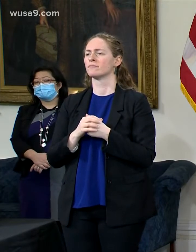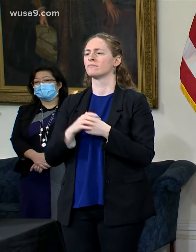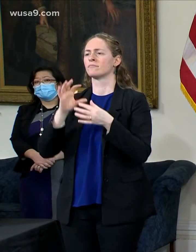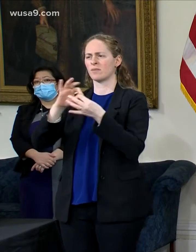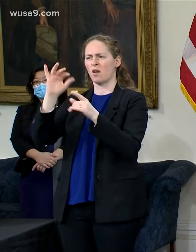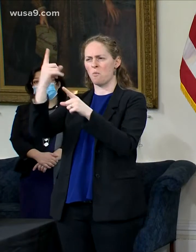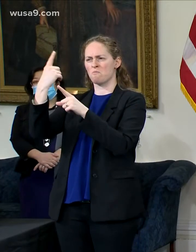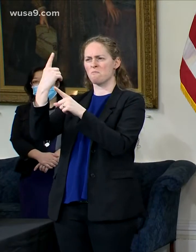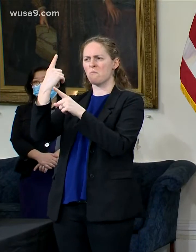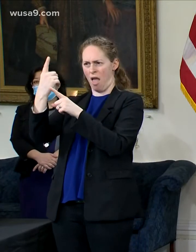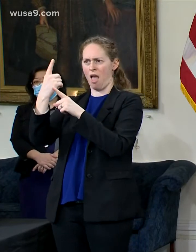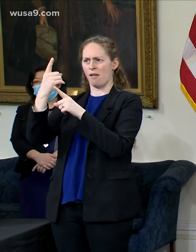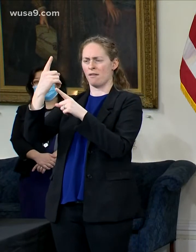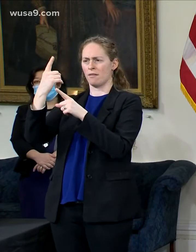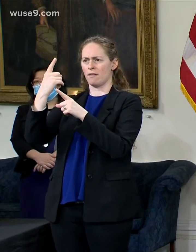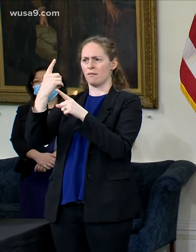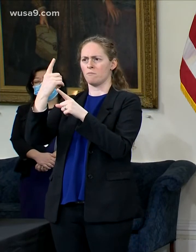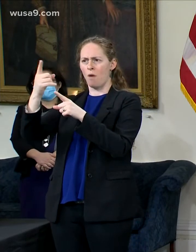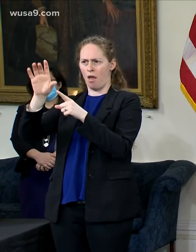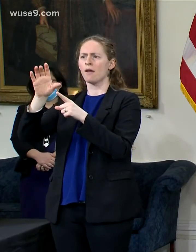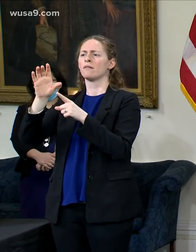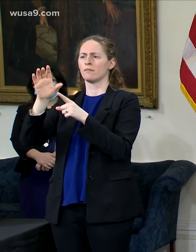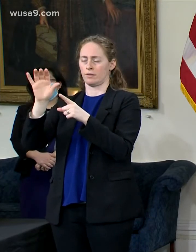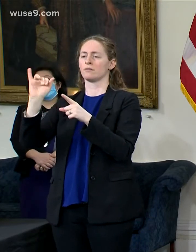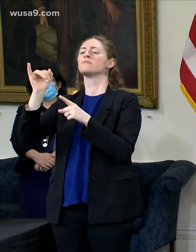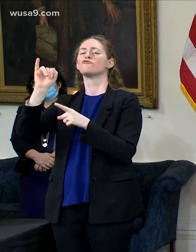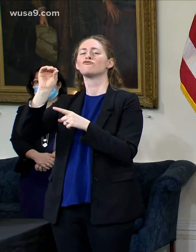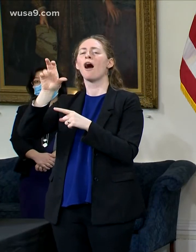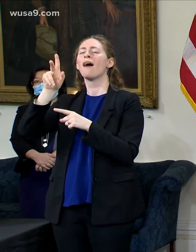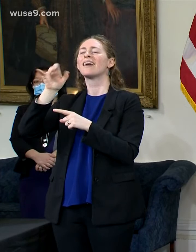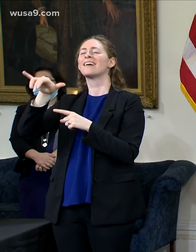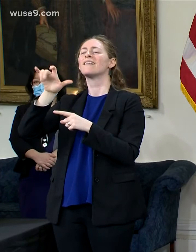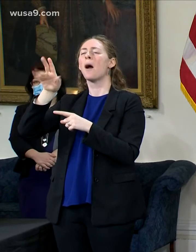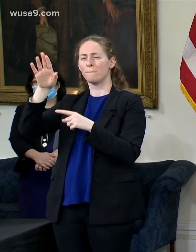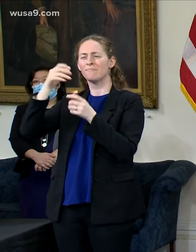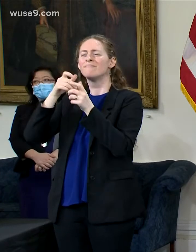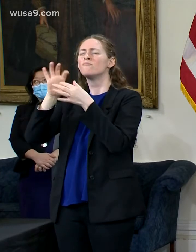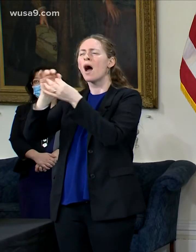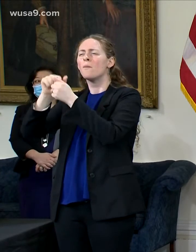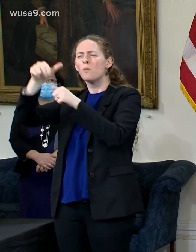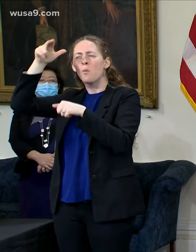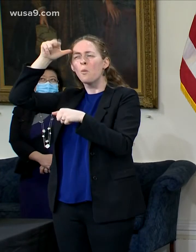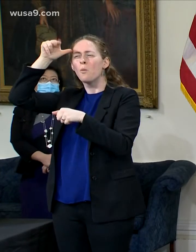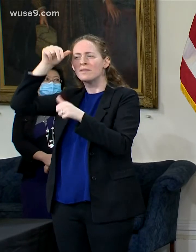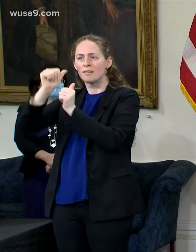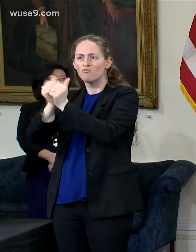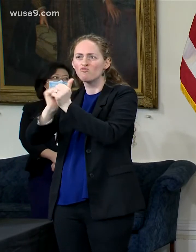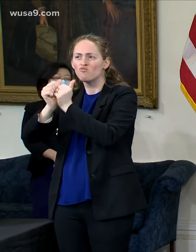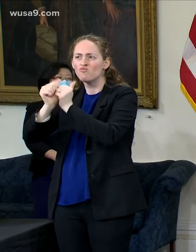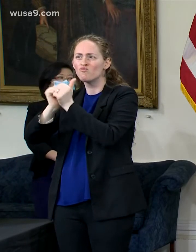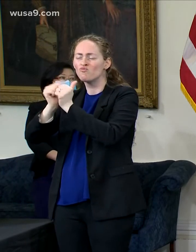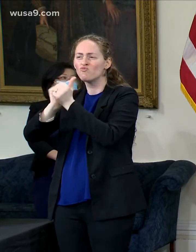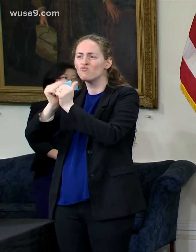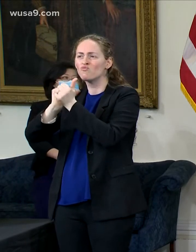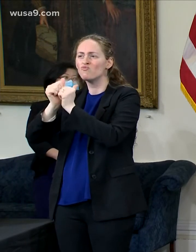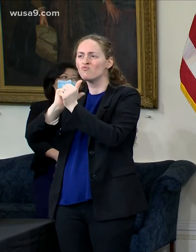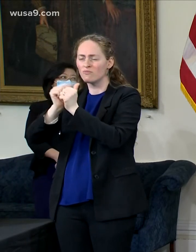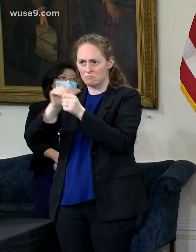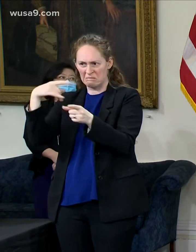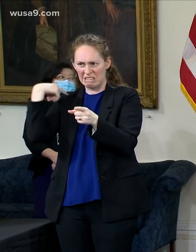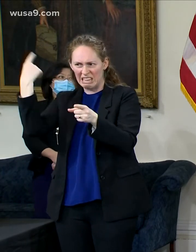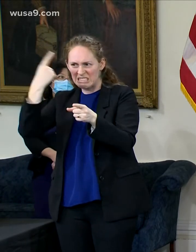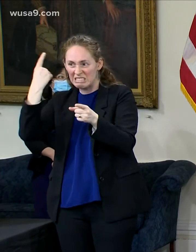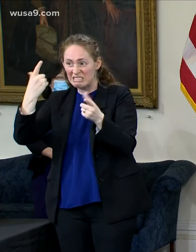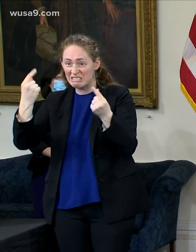the 10,000 in attendance in May. What's your thoughts on that? Well, we're really pleased we've